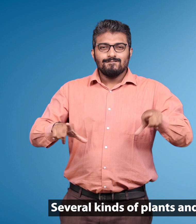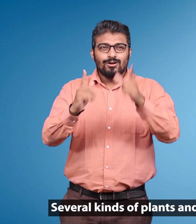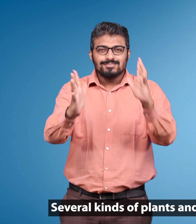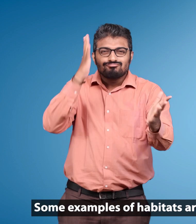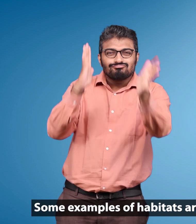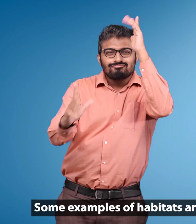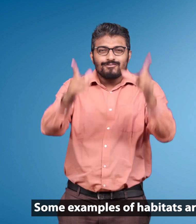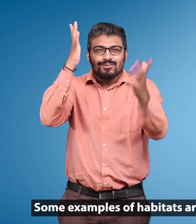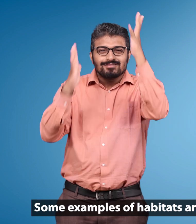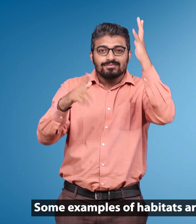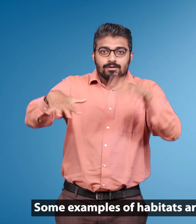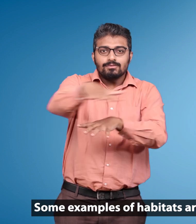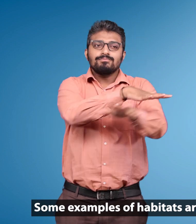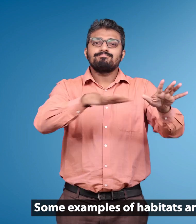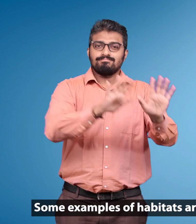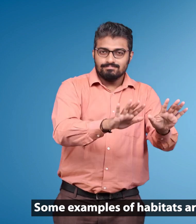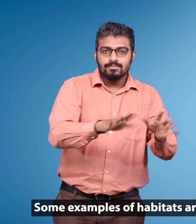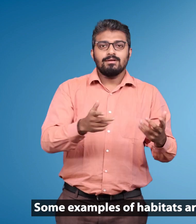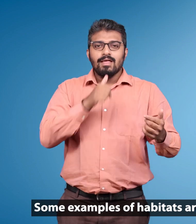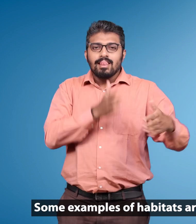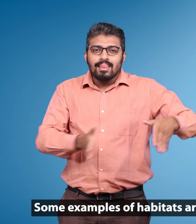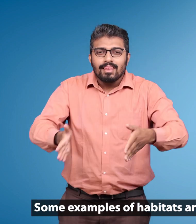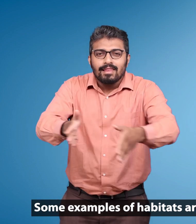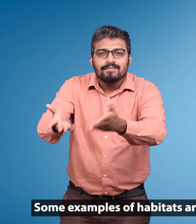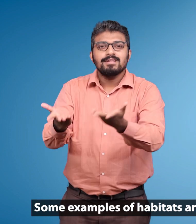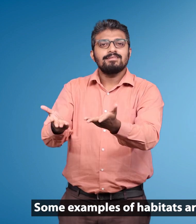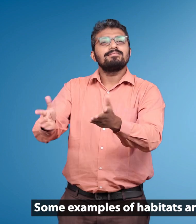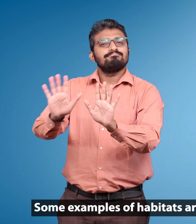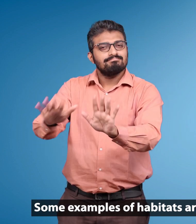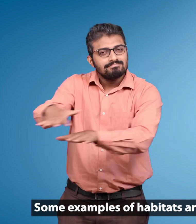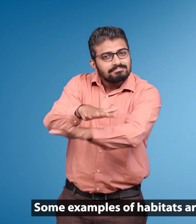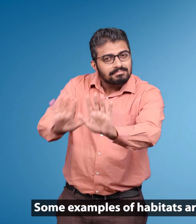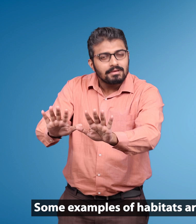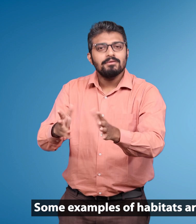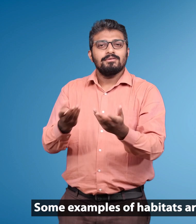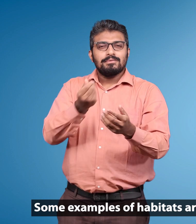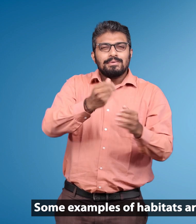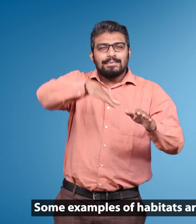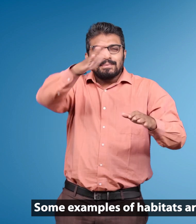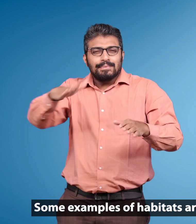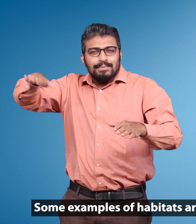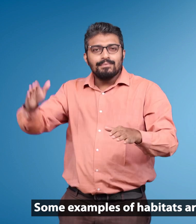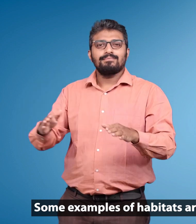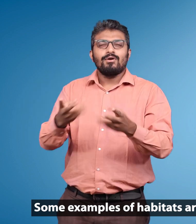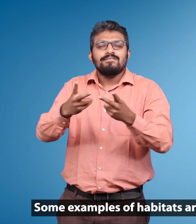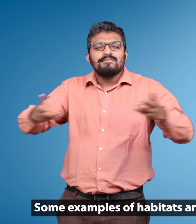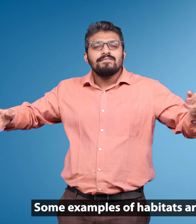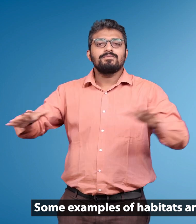some examples of habitats are forests deserts rivers oceans etc